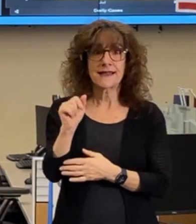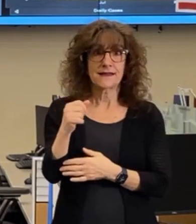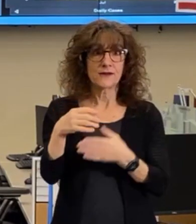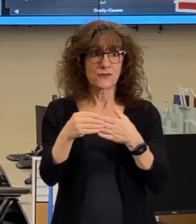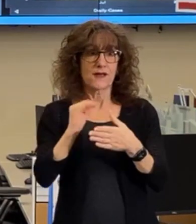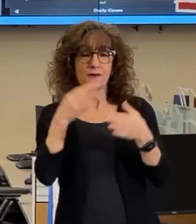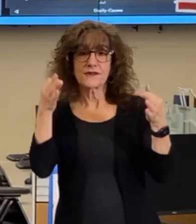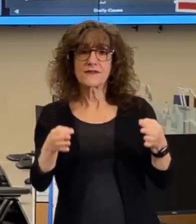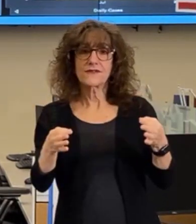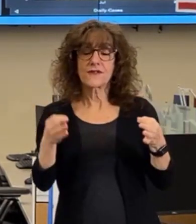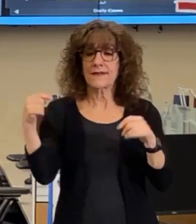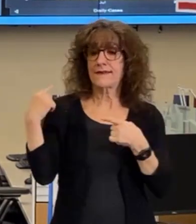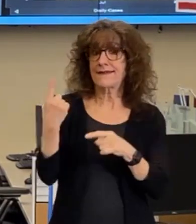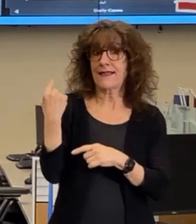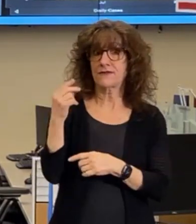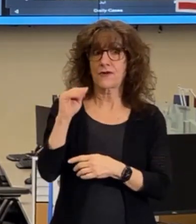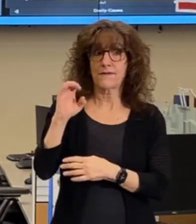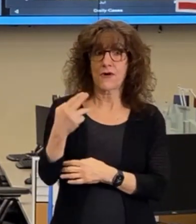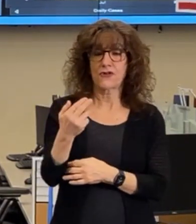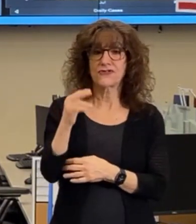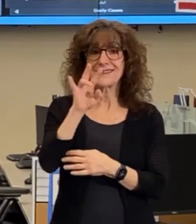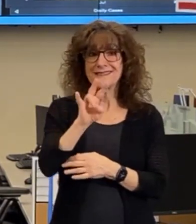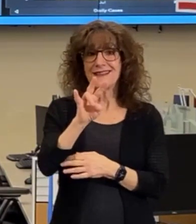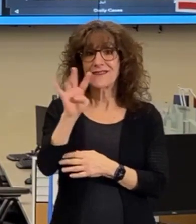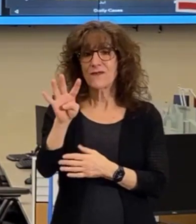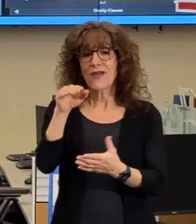decisions. Since last March,